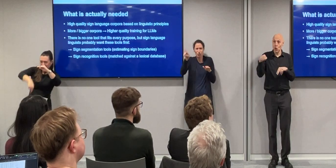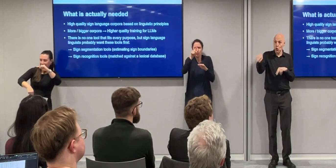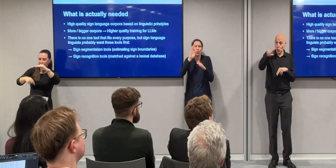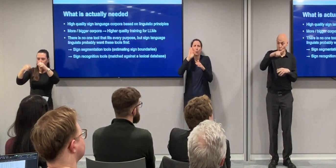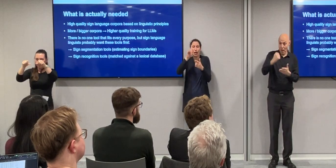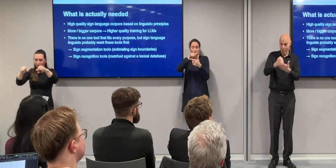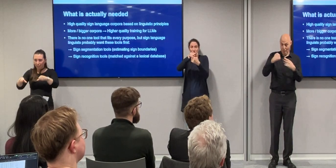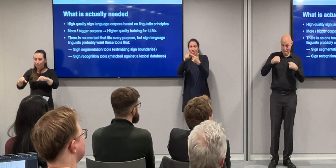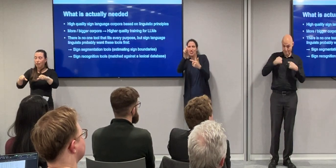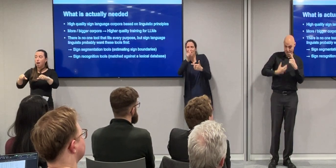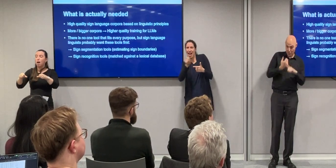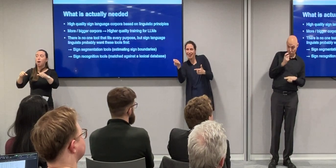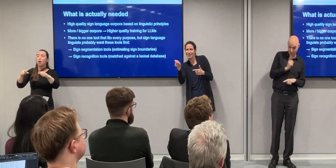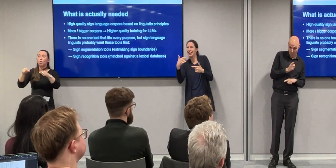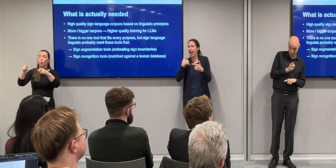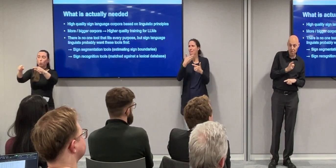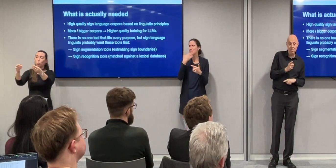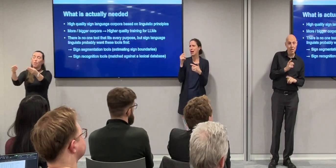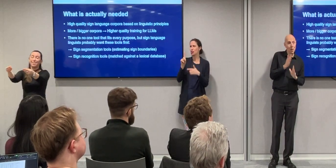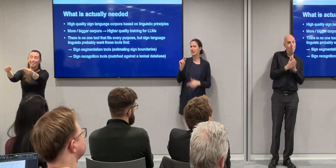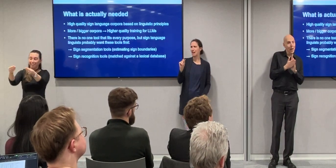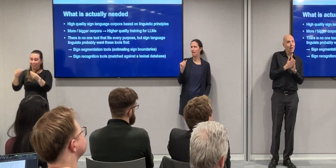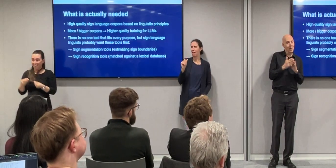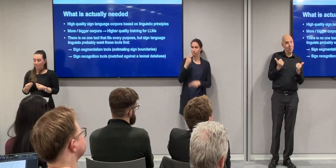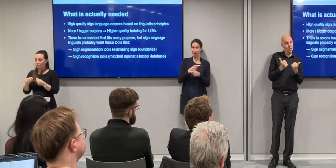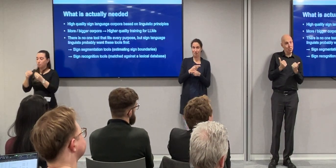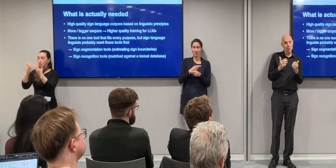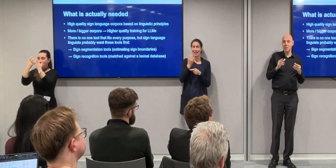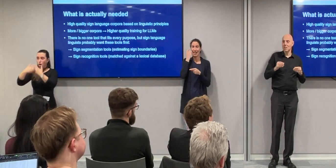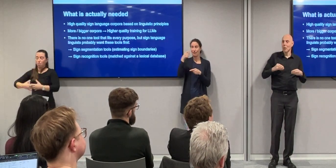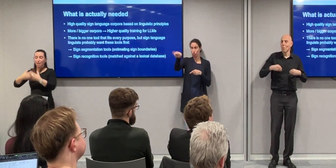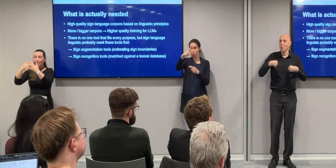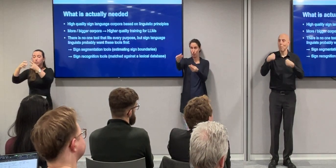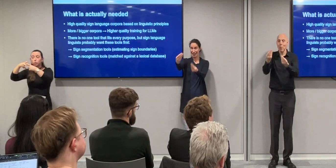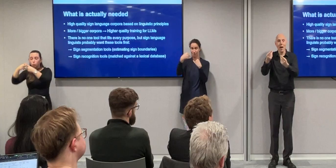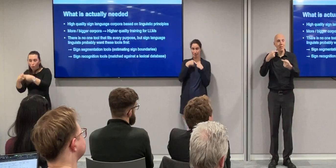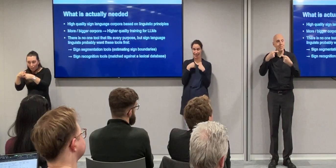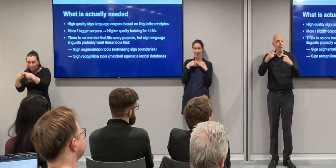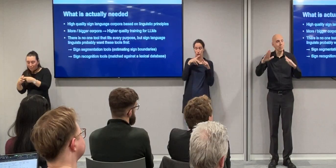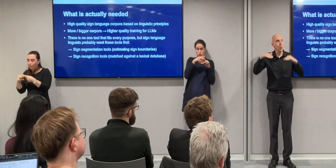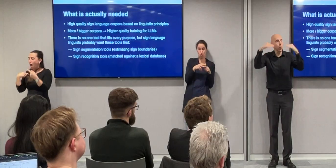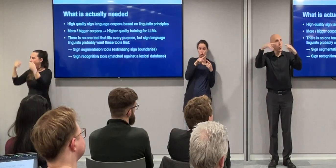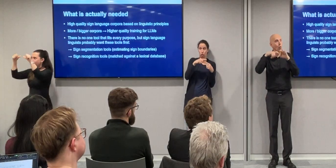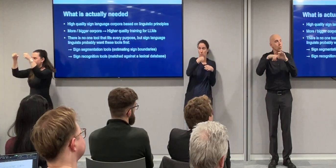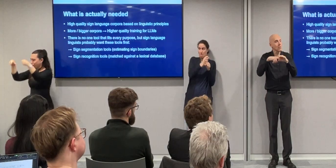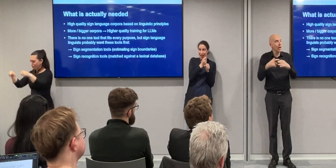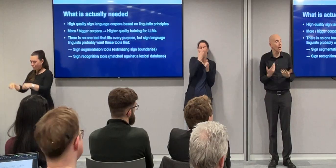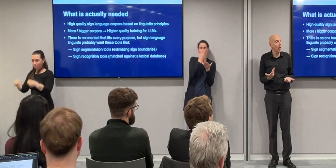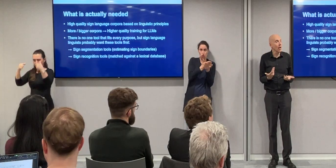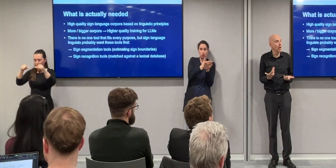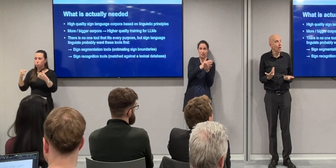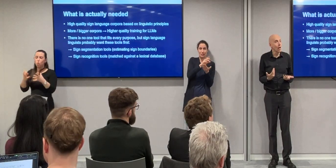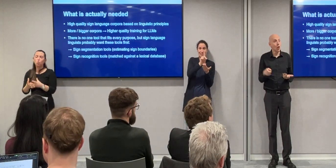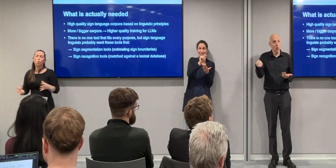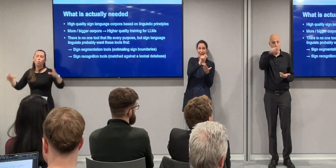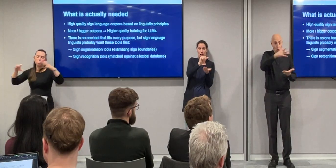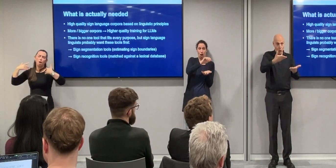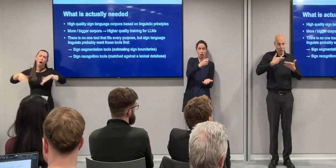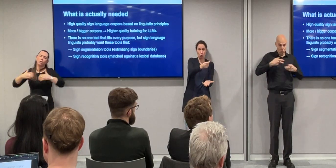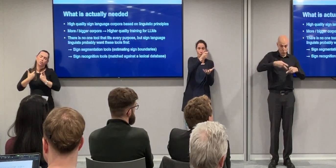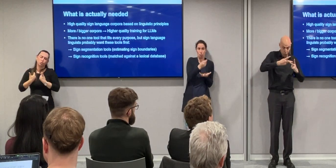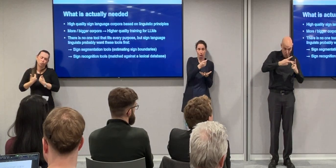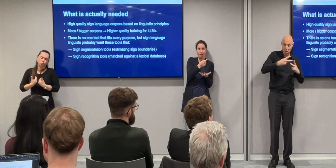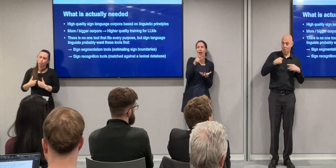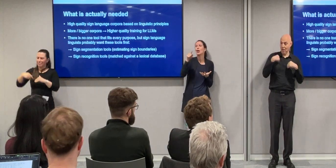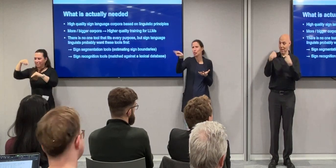with. So there's a sort of cyclical relationship here, where if you give us the tools we need to create good sign language corpora, you will have better stuff